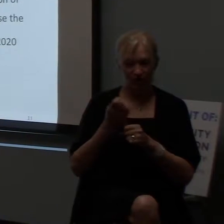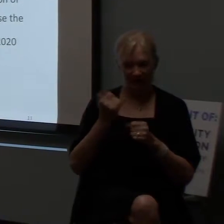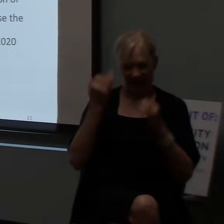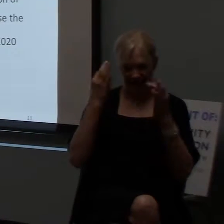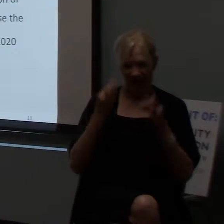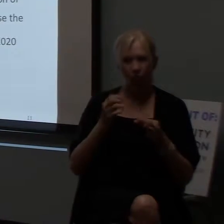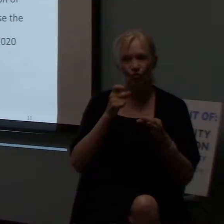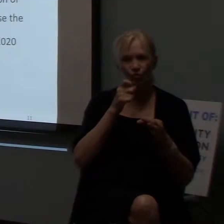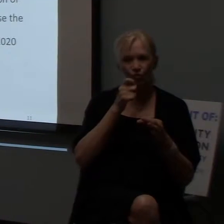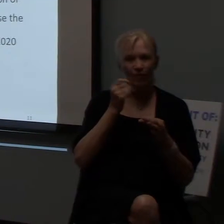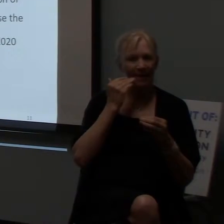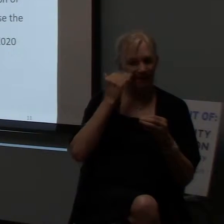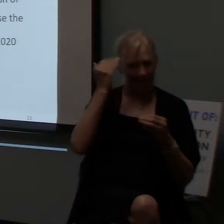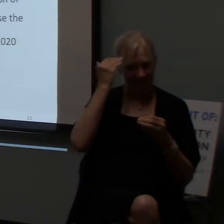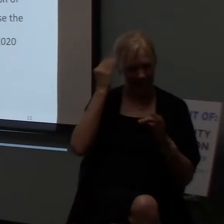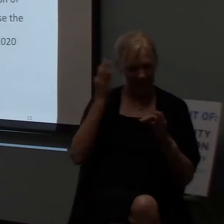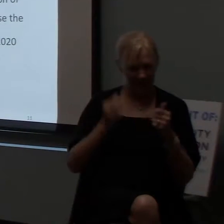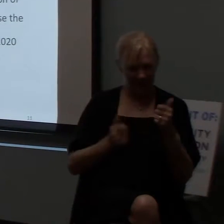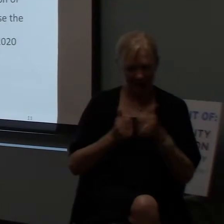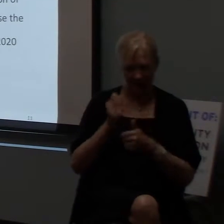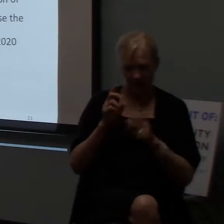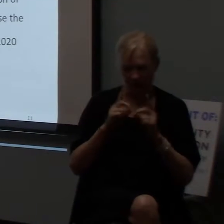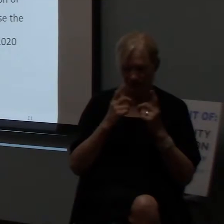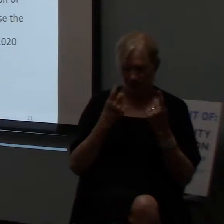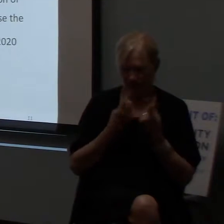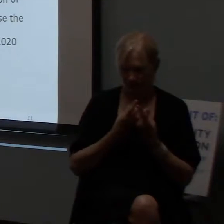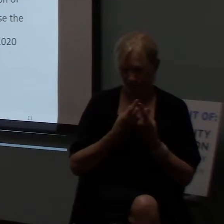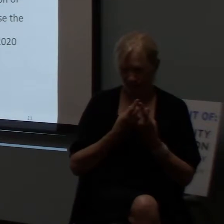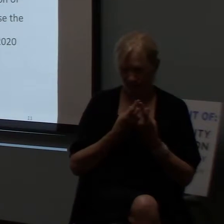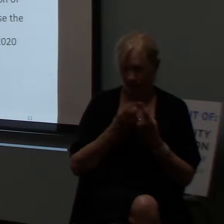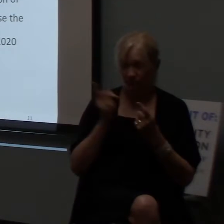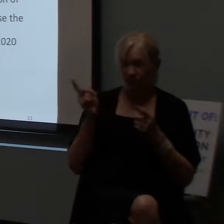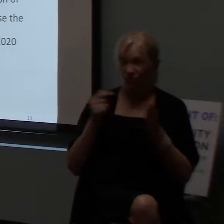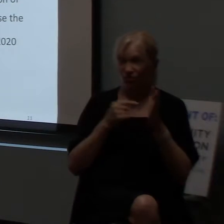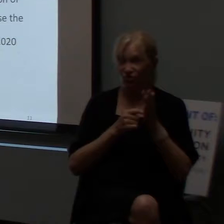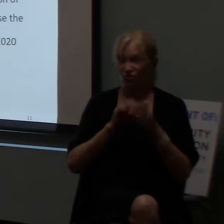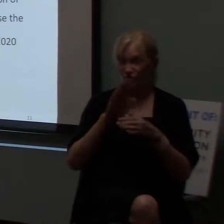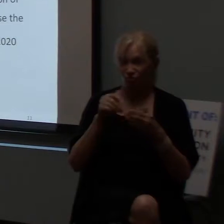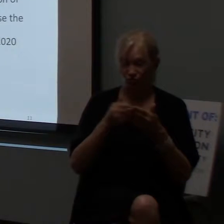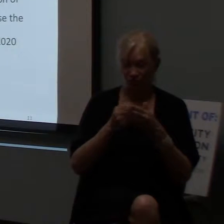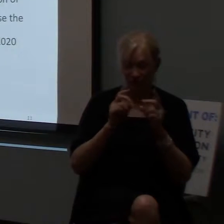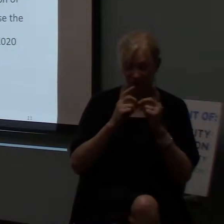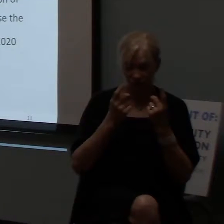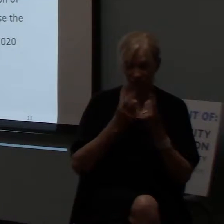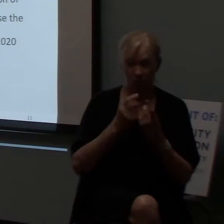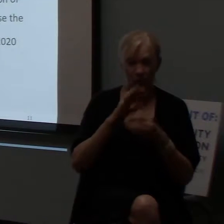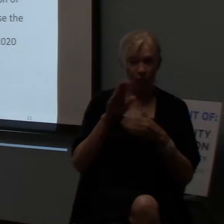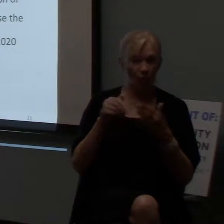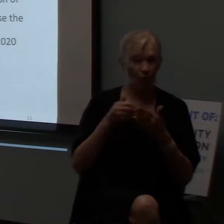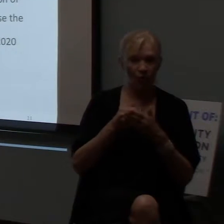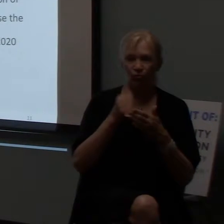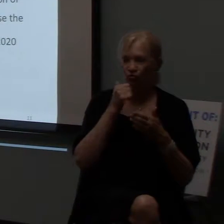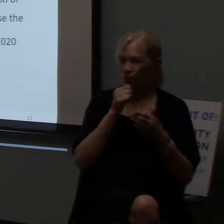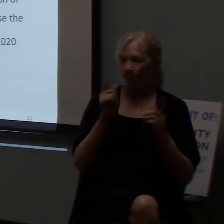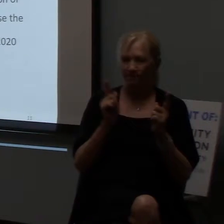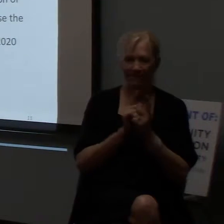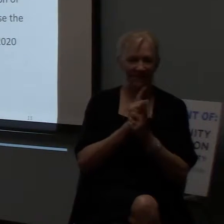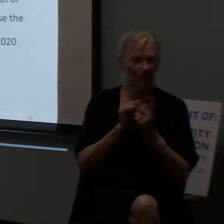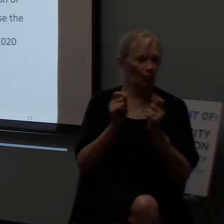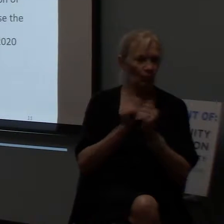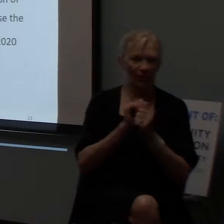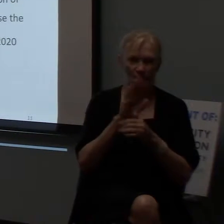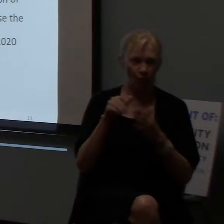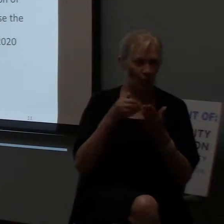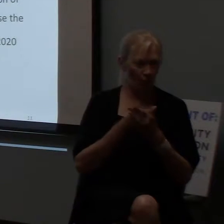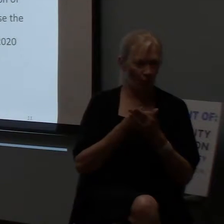be the head of each department. So when that slide that I had up there that showed all those departments, all the commissioners don't meet with all those department heads